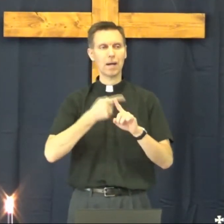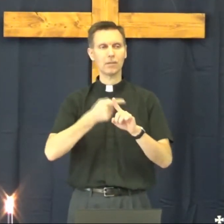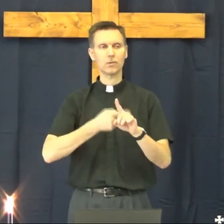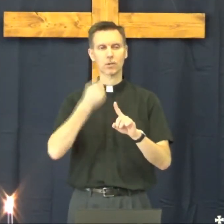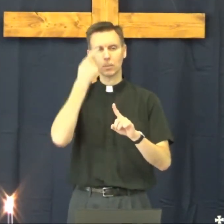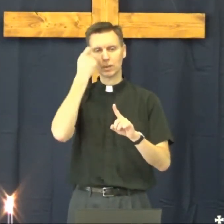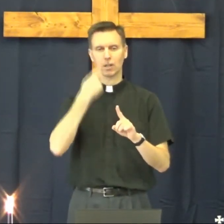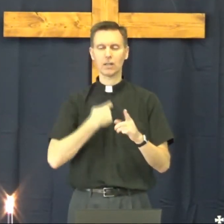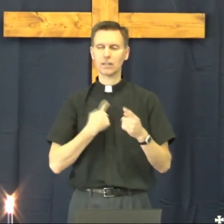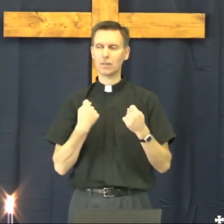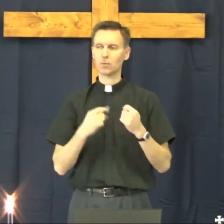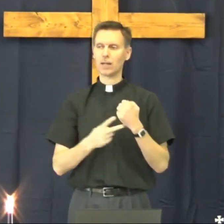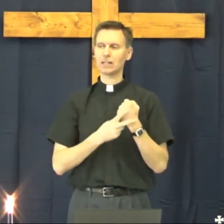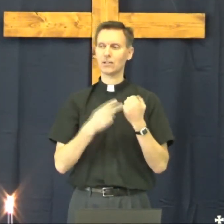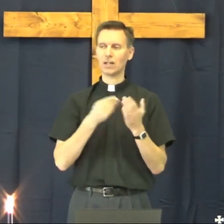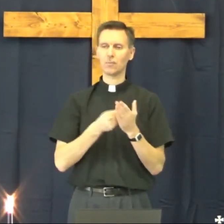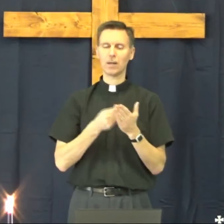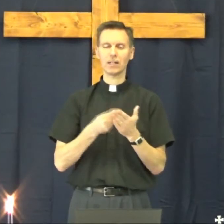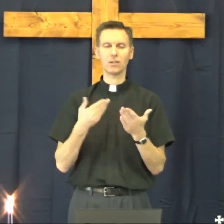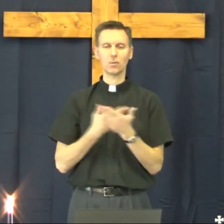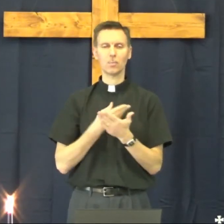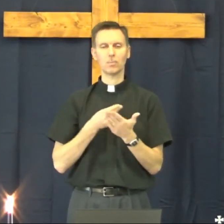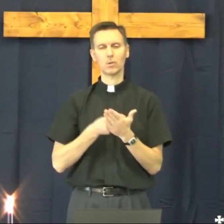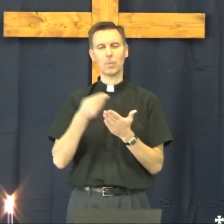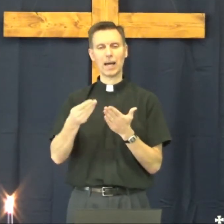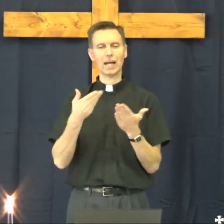months because I'm trying to save money to